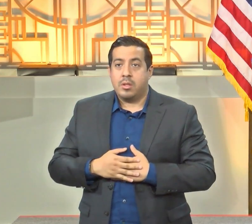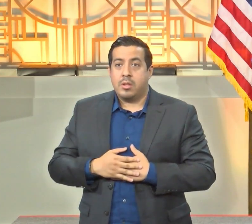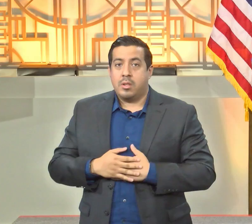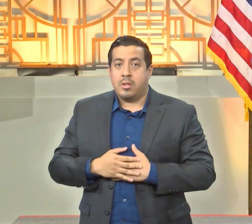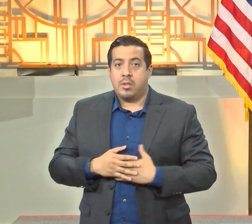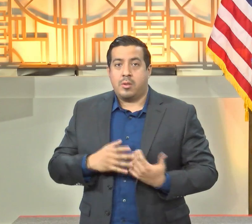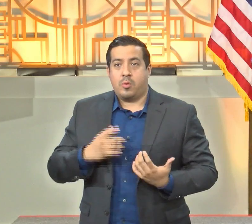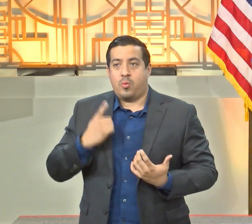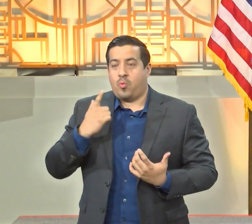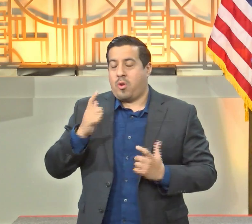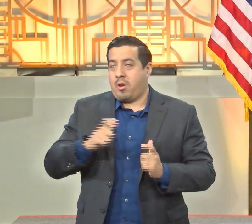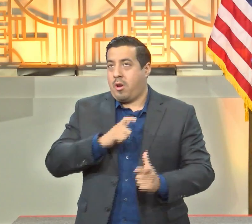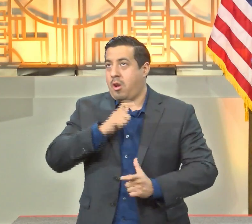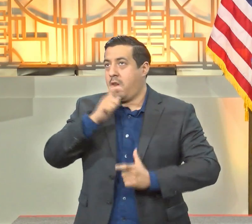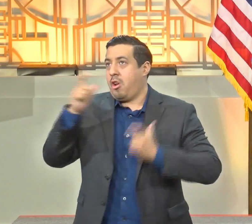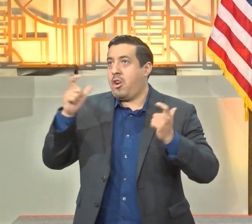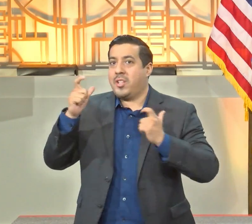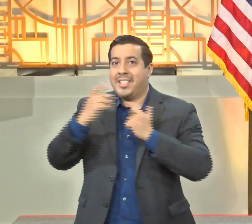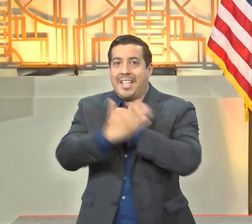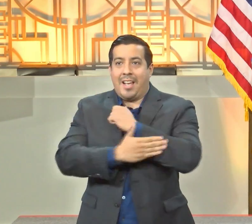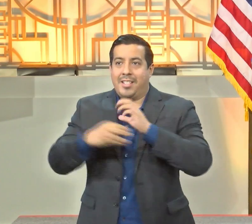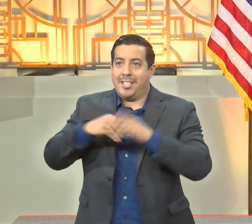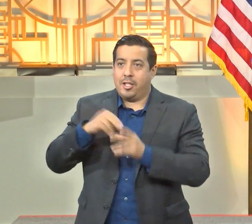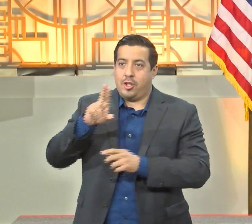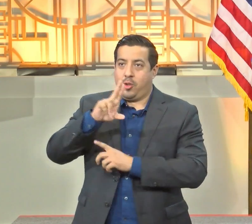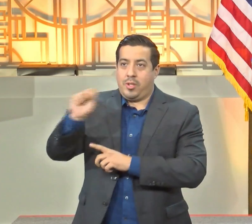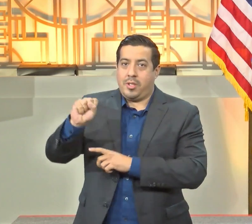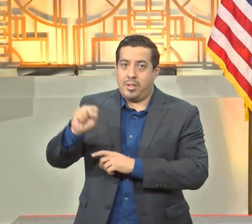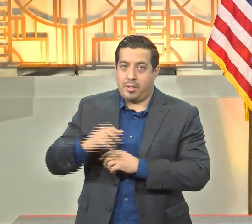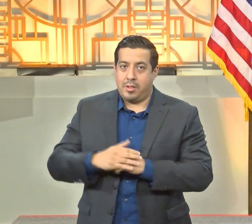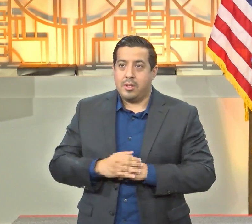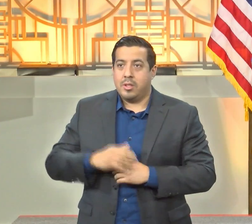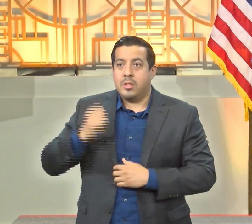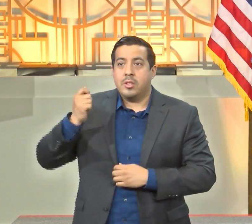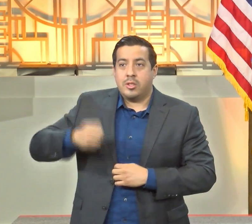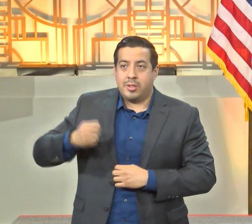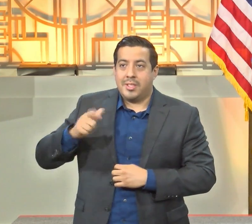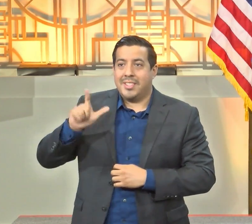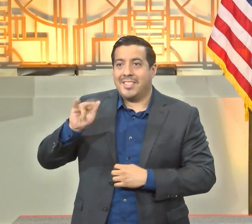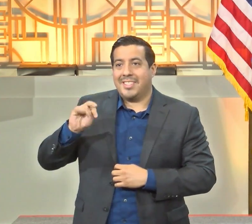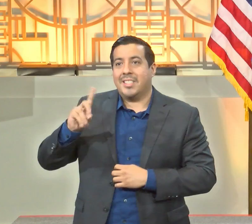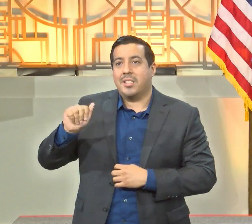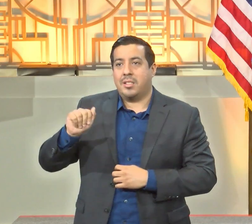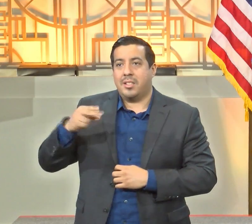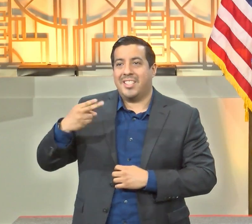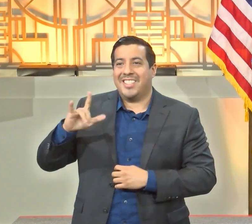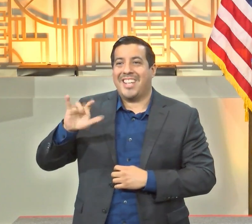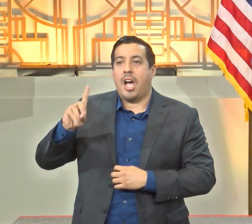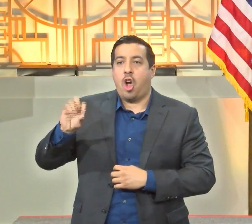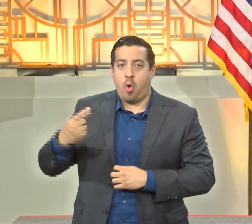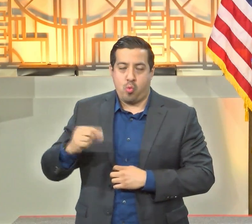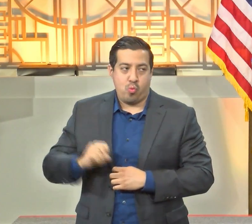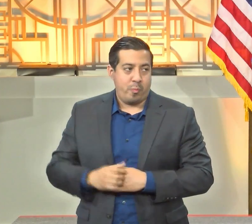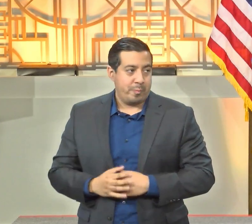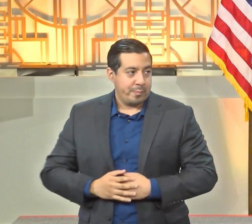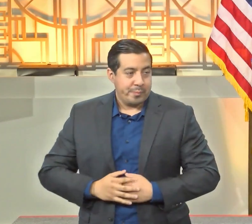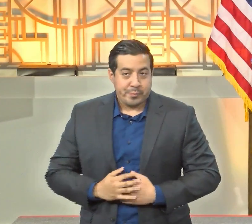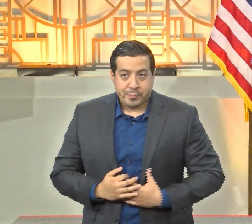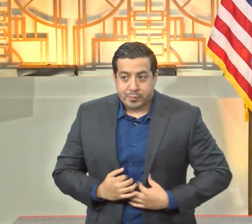one of the largest counties in the United States of America, Judge Lina Hidalgo.